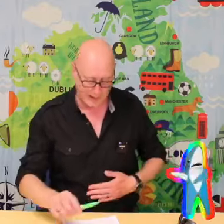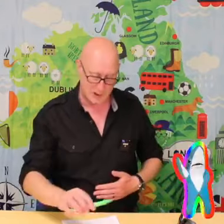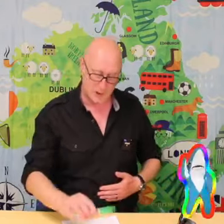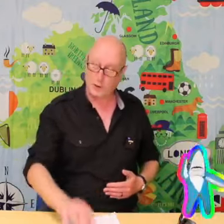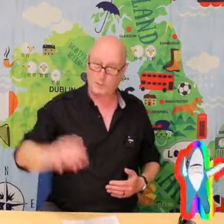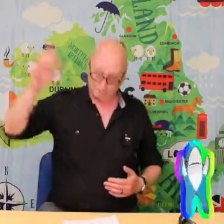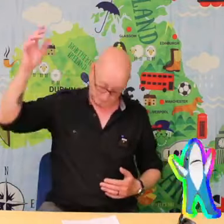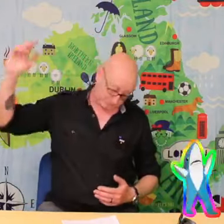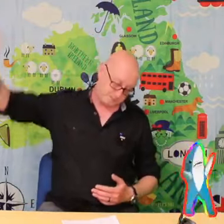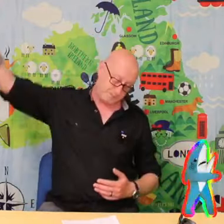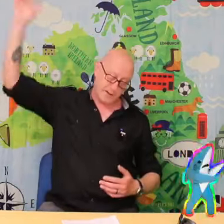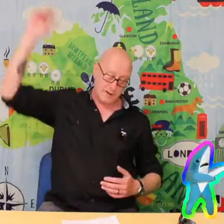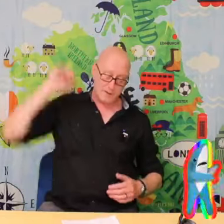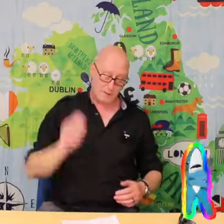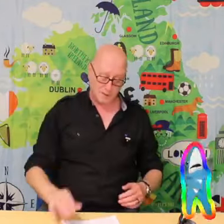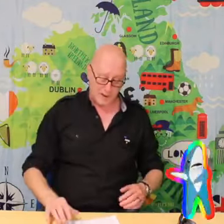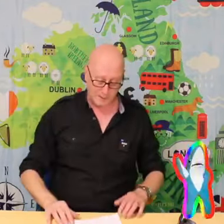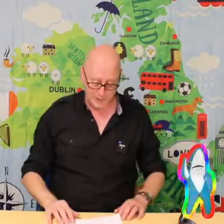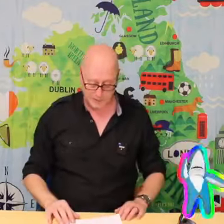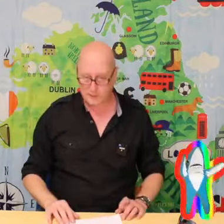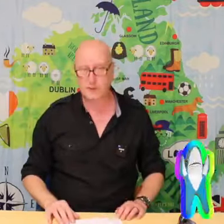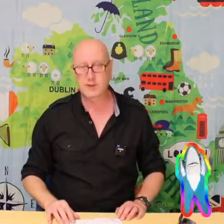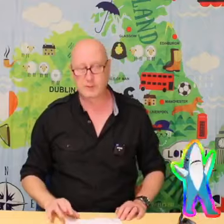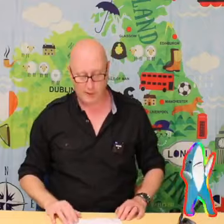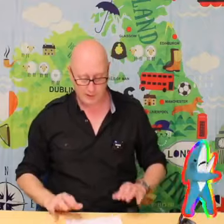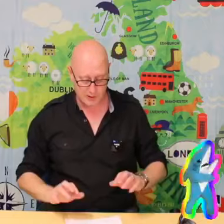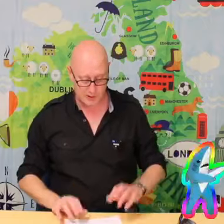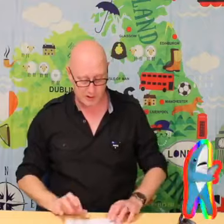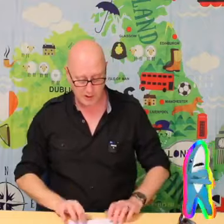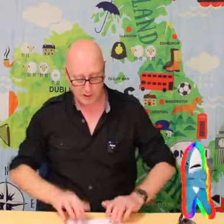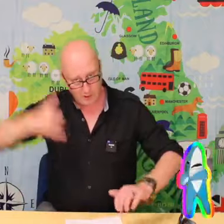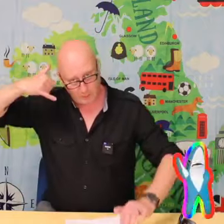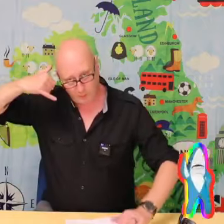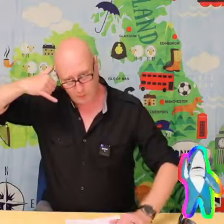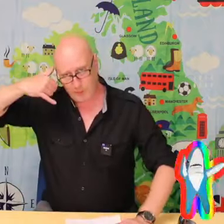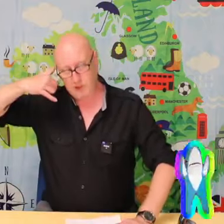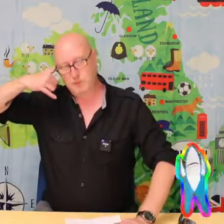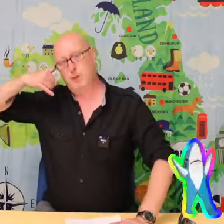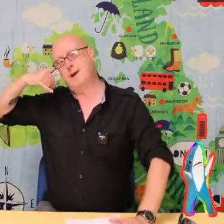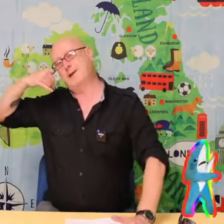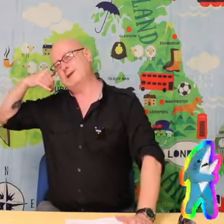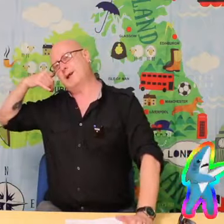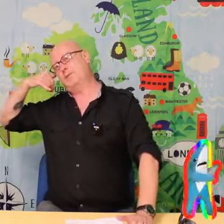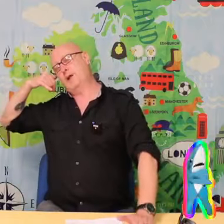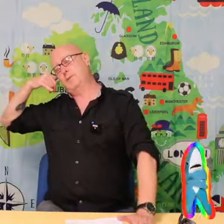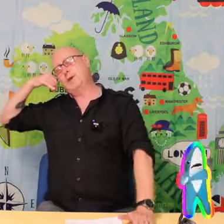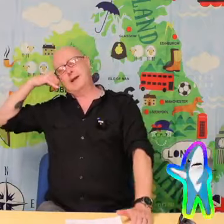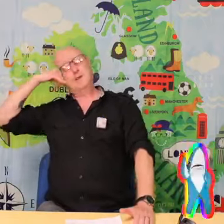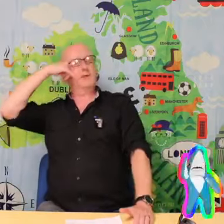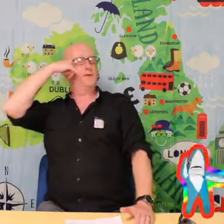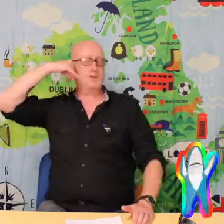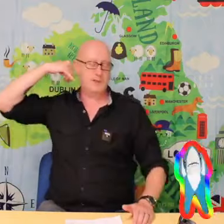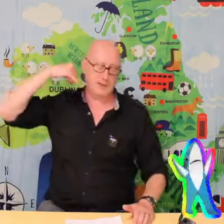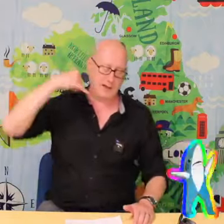so we've sort of had contact with him already. So I phoned up on his mobile telecommunications device, Mr. Andy